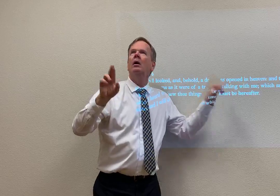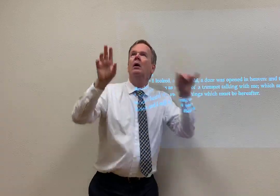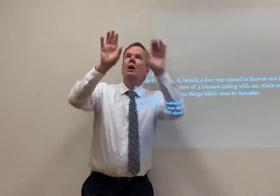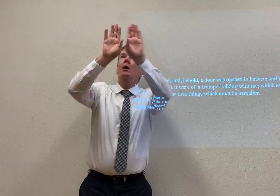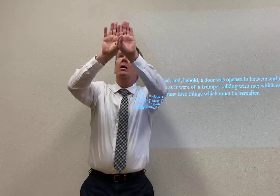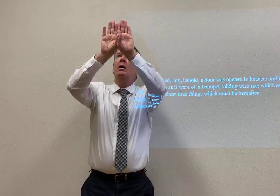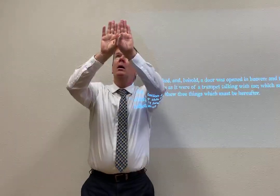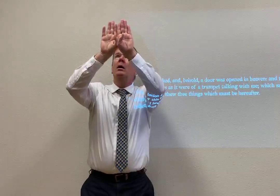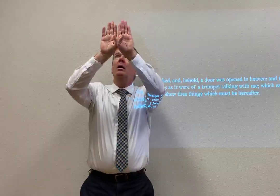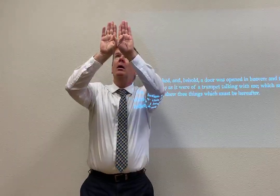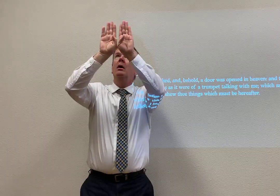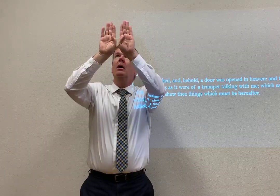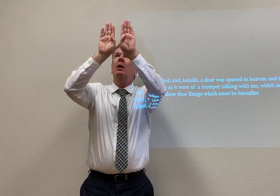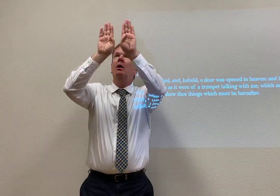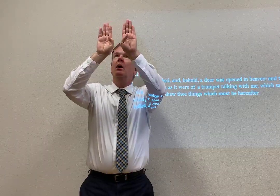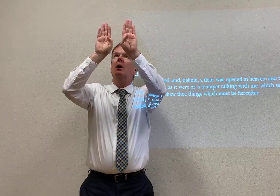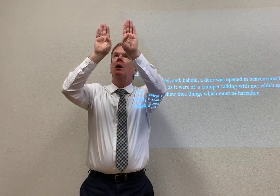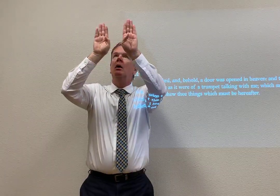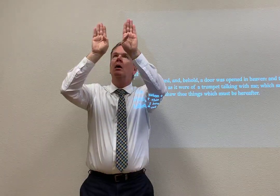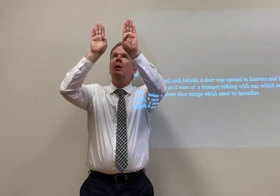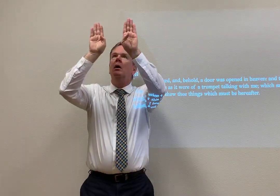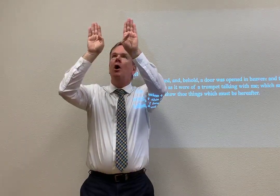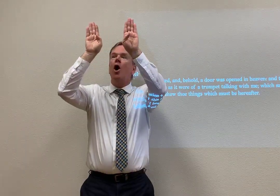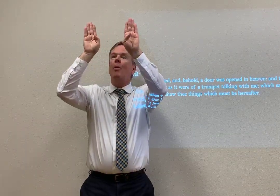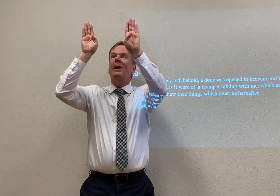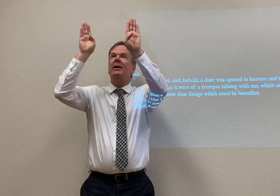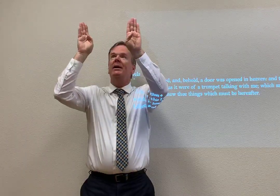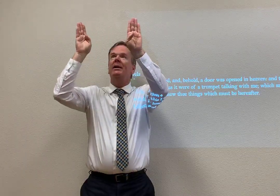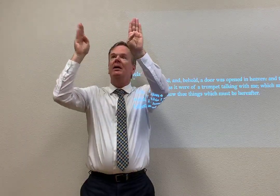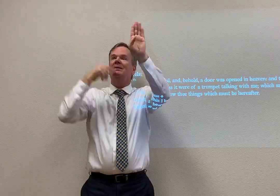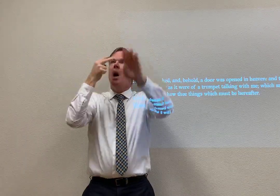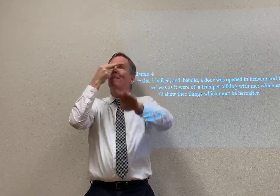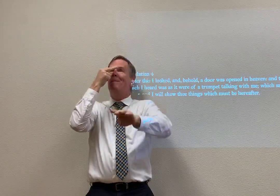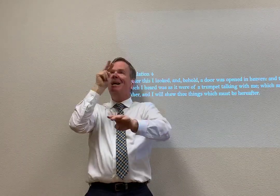A door was opened.